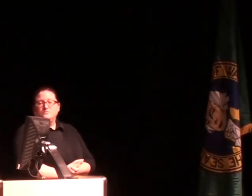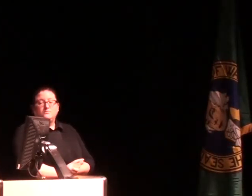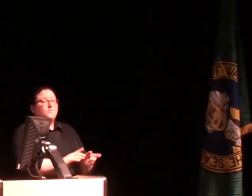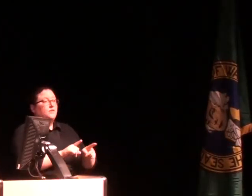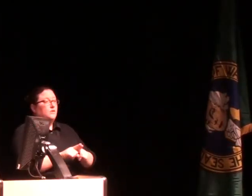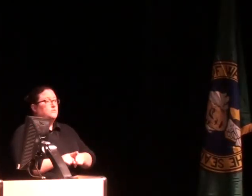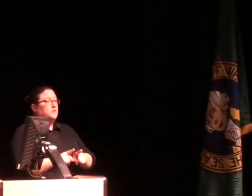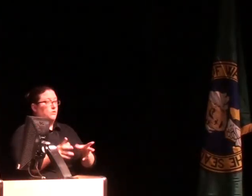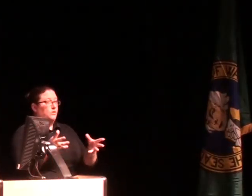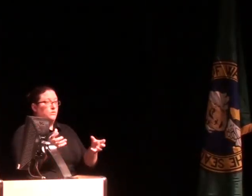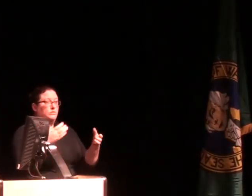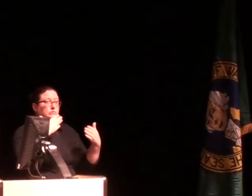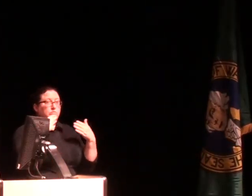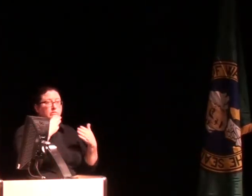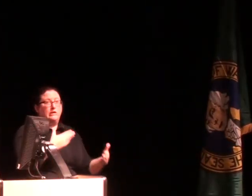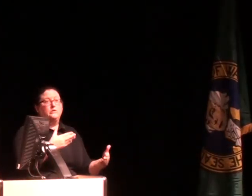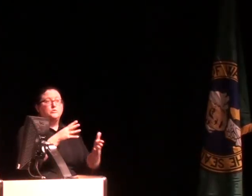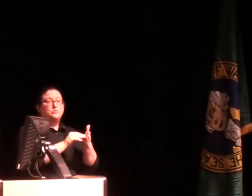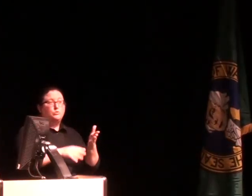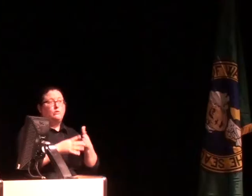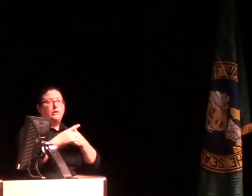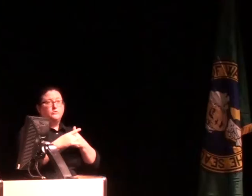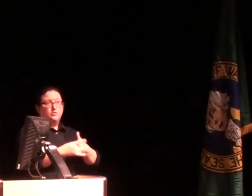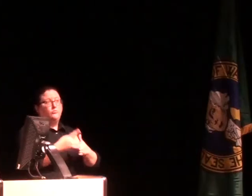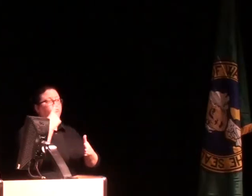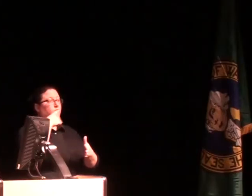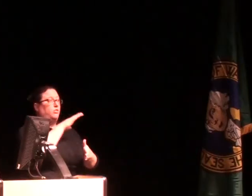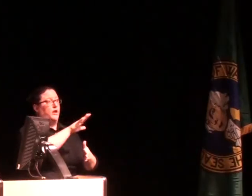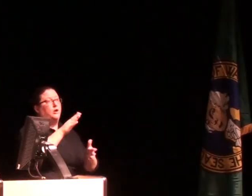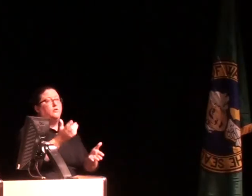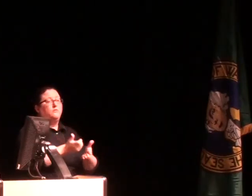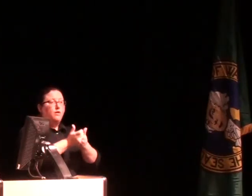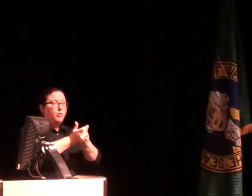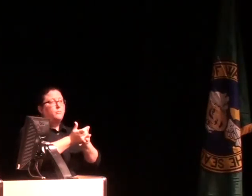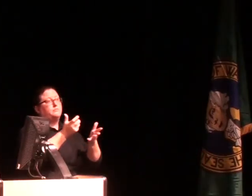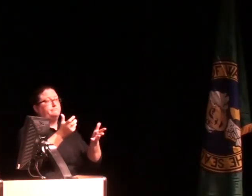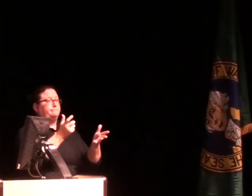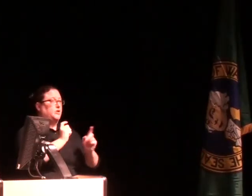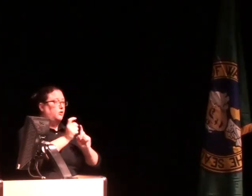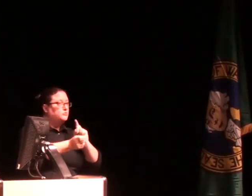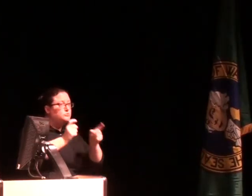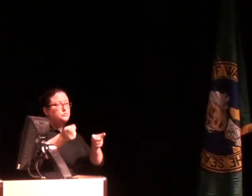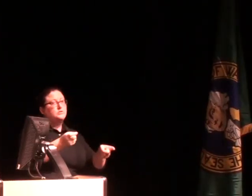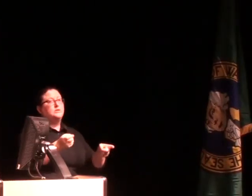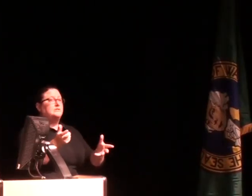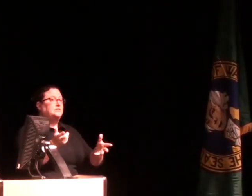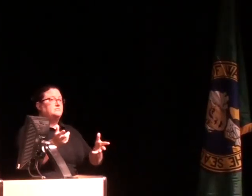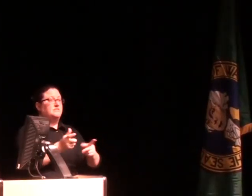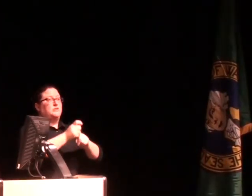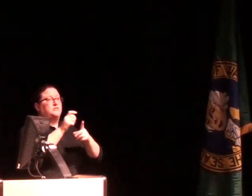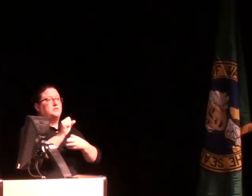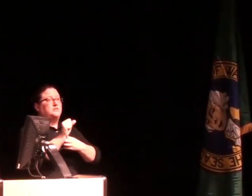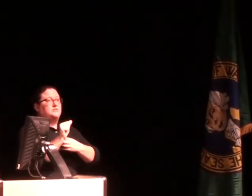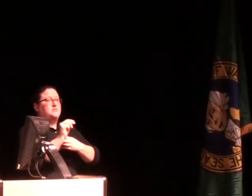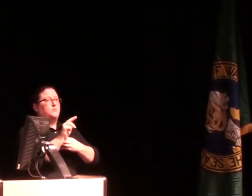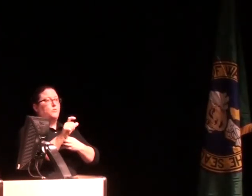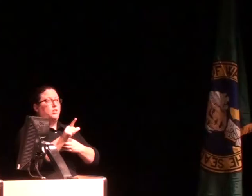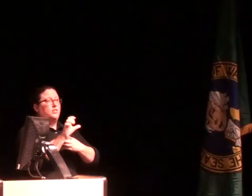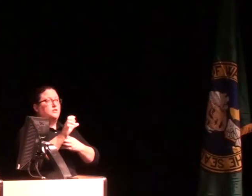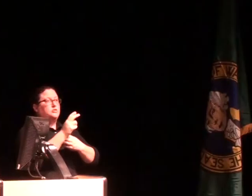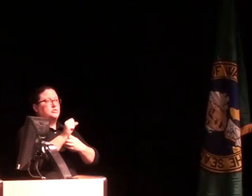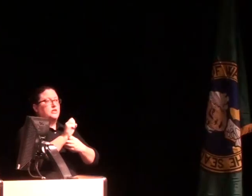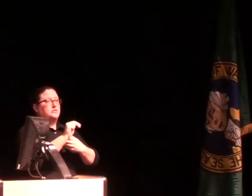Also I'd like to thank student leadership for their help and contribution, especially Samuel Chesno for leading that